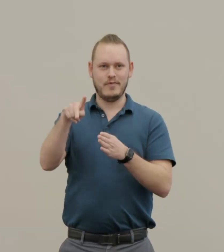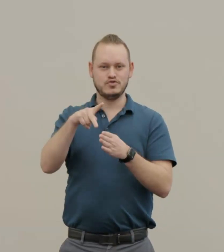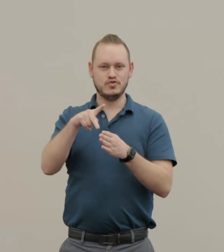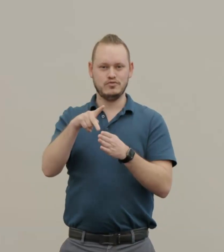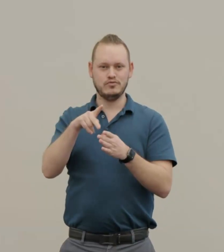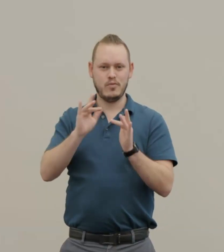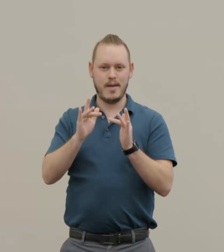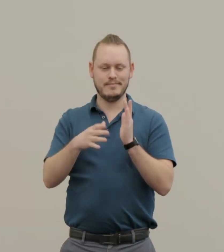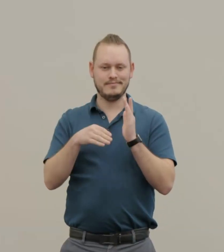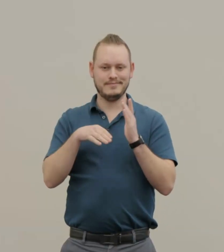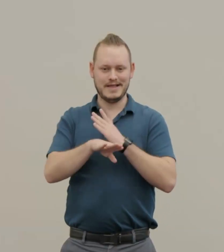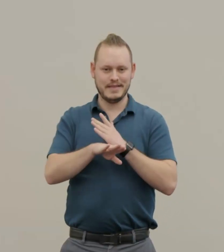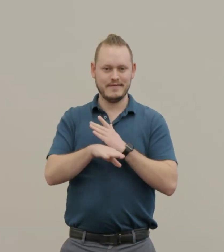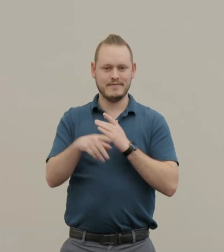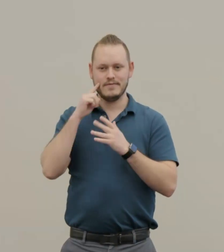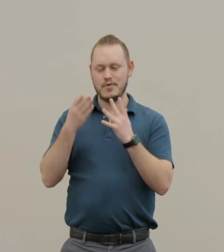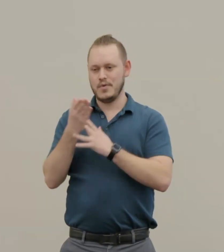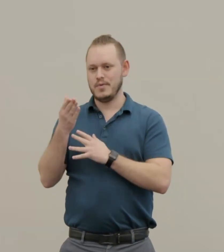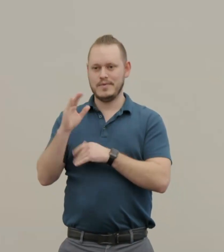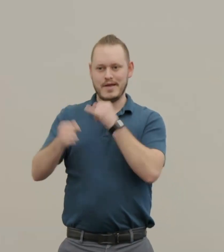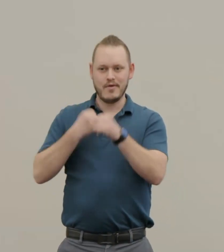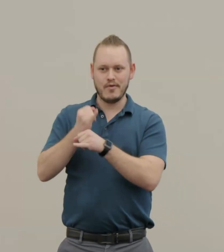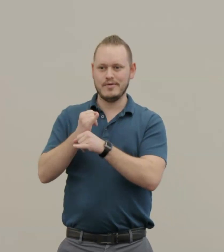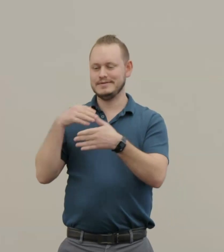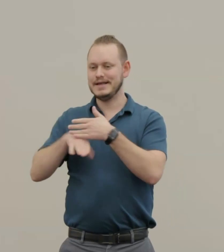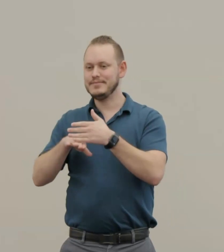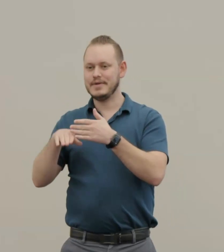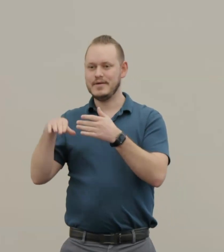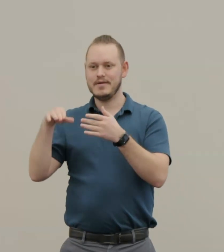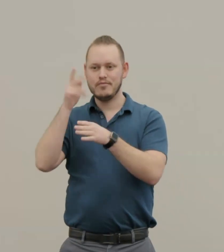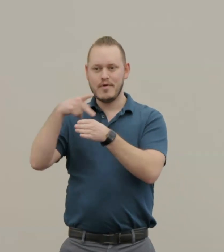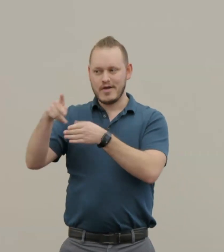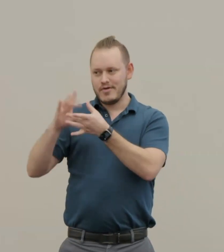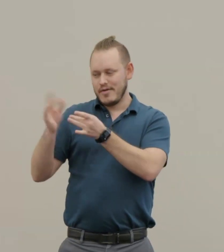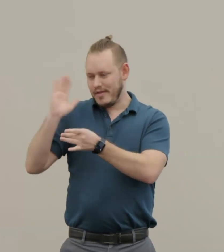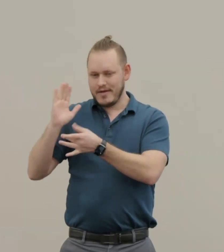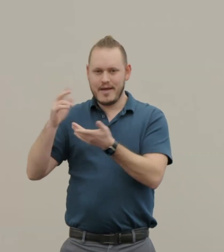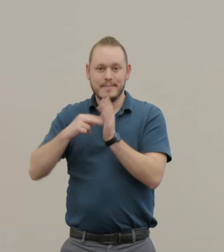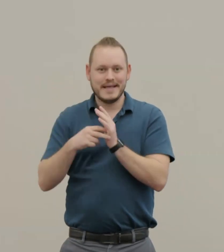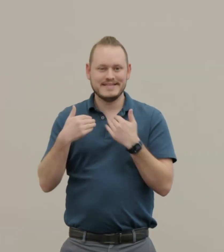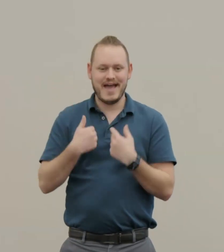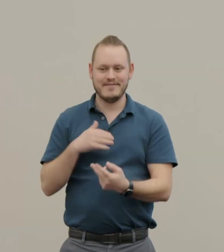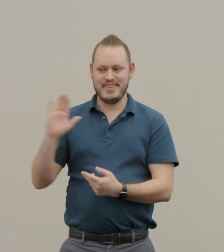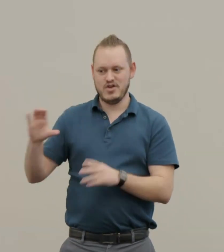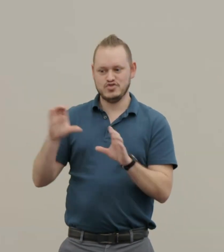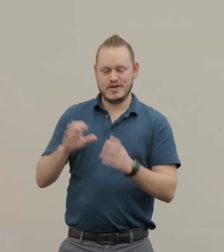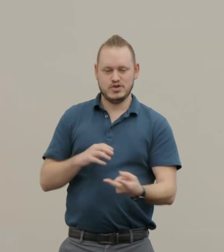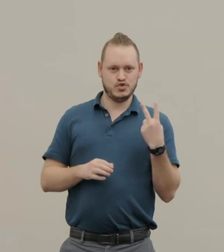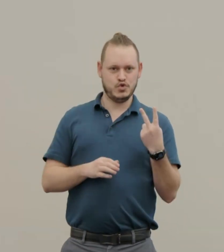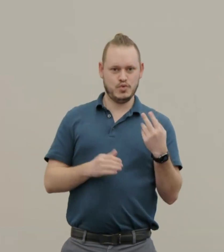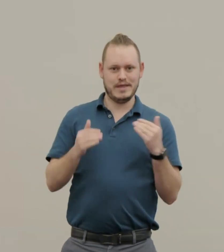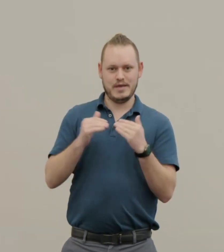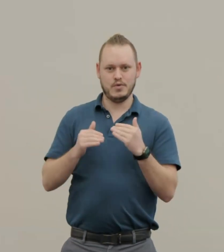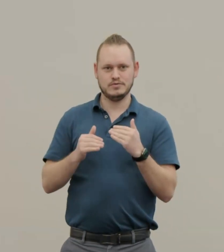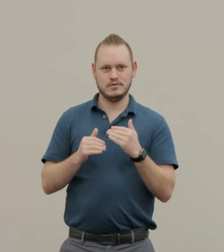Through the International Association of Accessibility Professionals mentioned previously, it essentially means I have 2 of their certifications that equal a